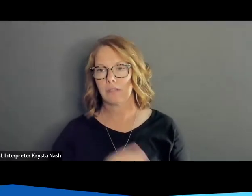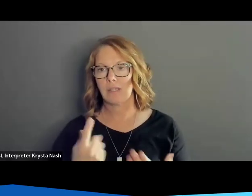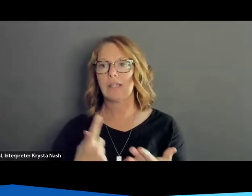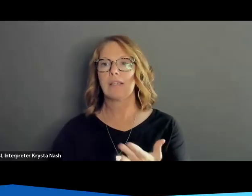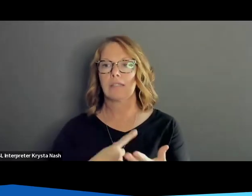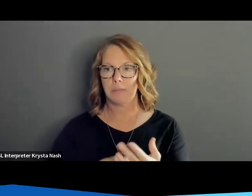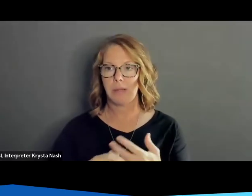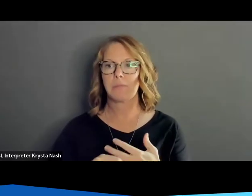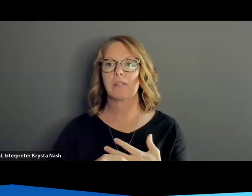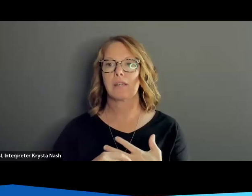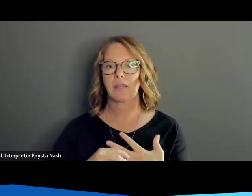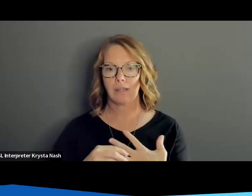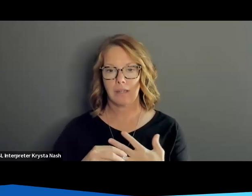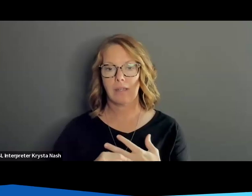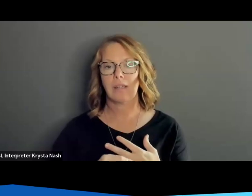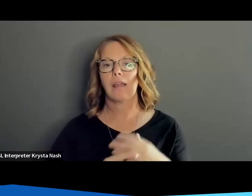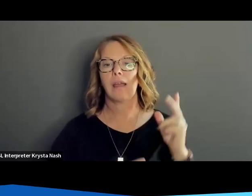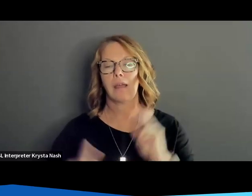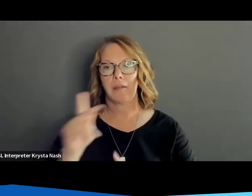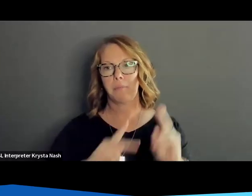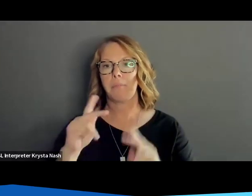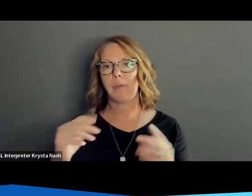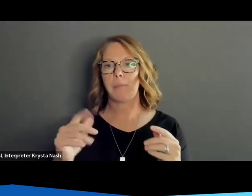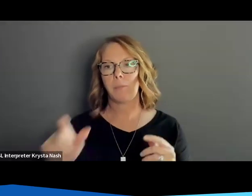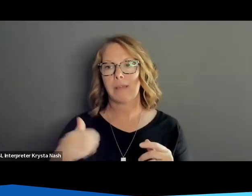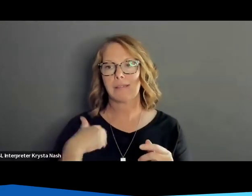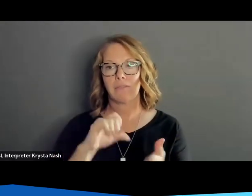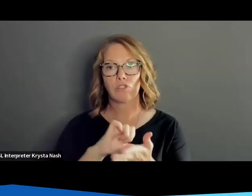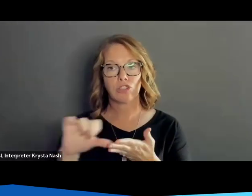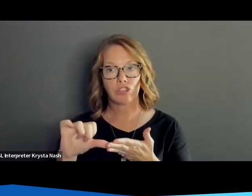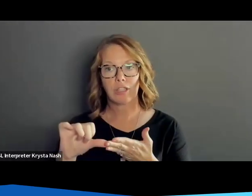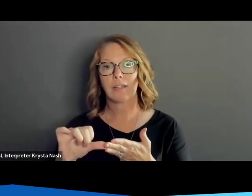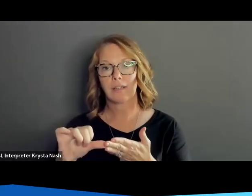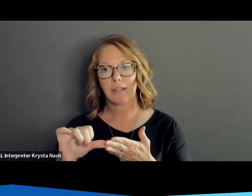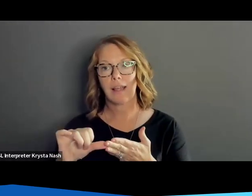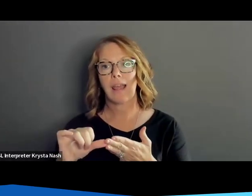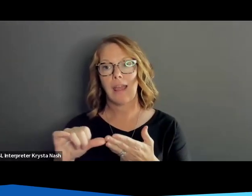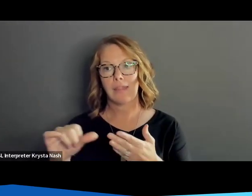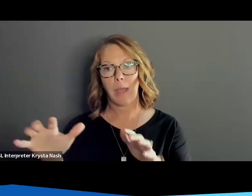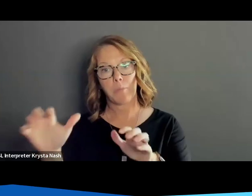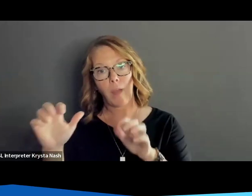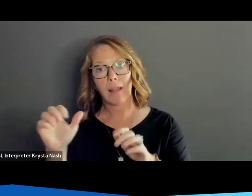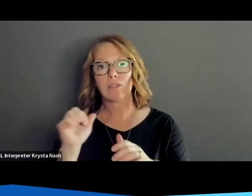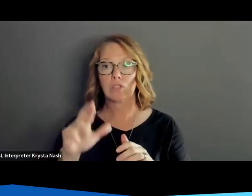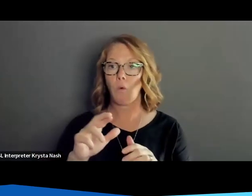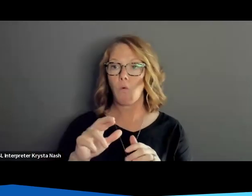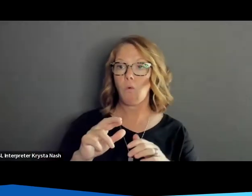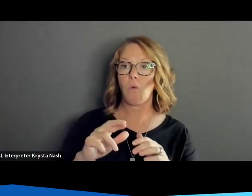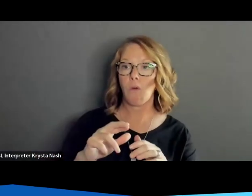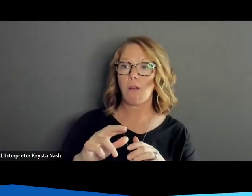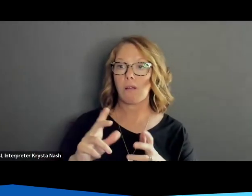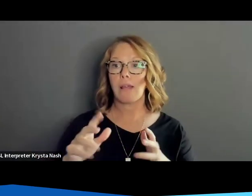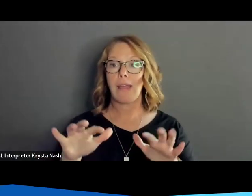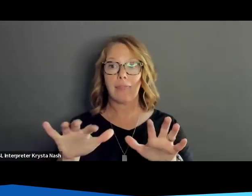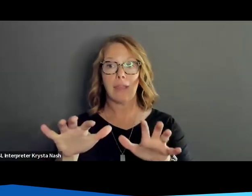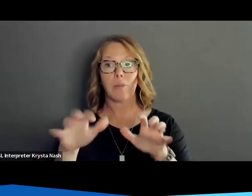who have to have some surgery and they have paralysis or they're paralyzed because